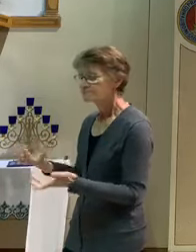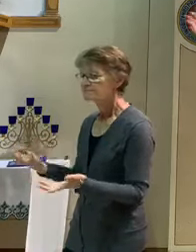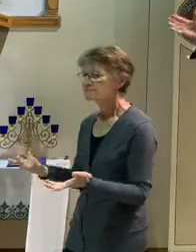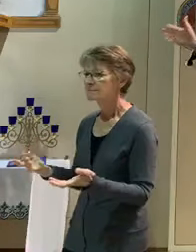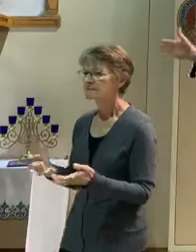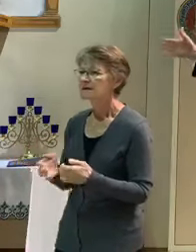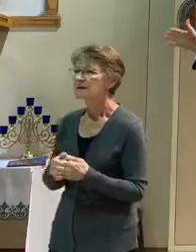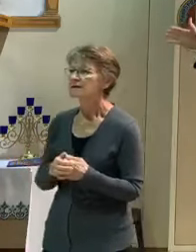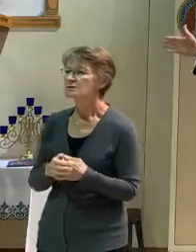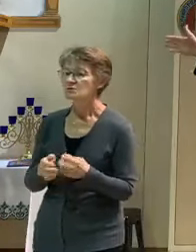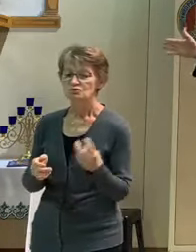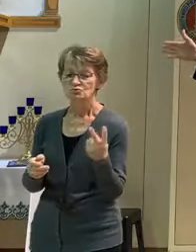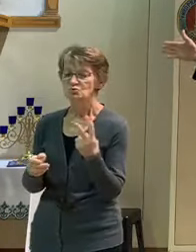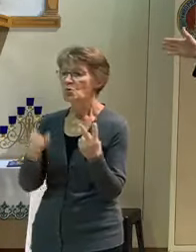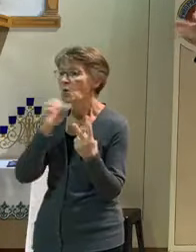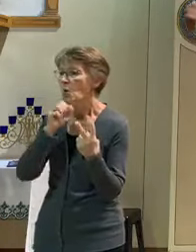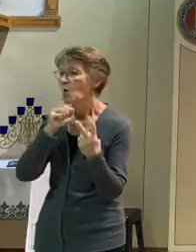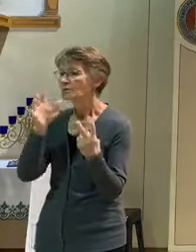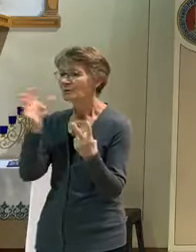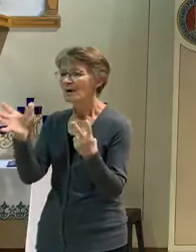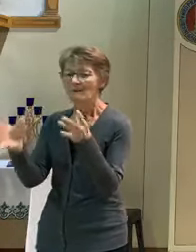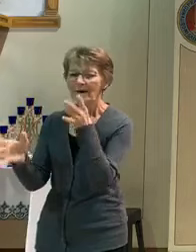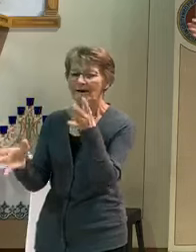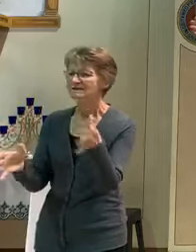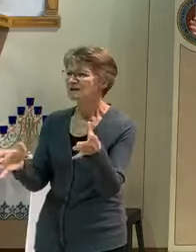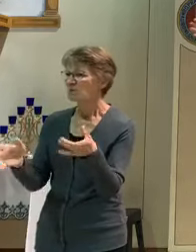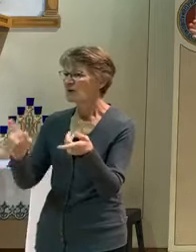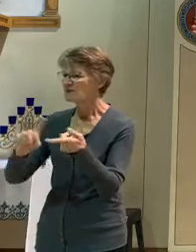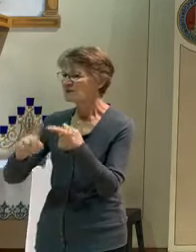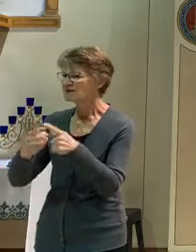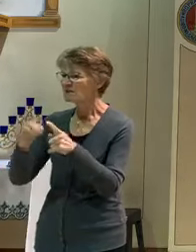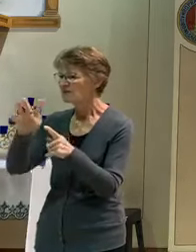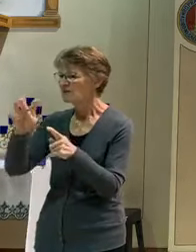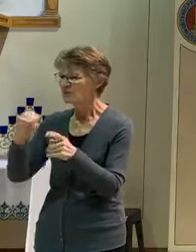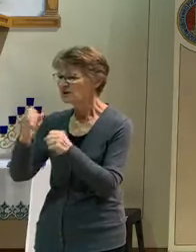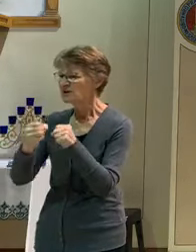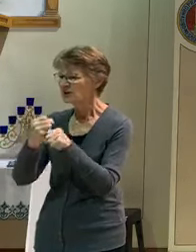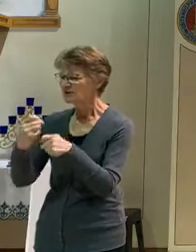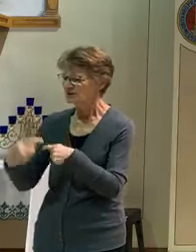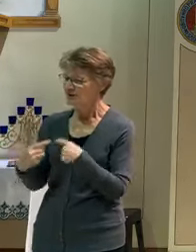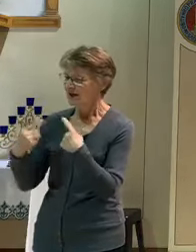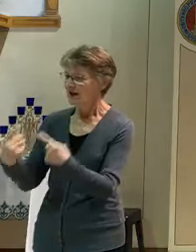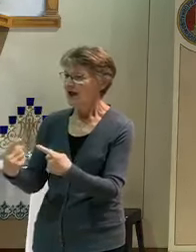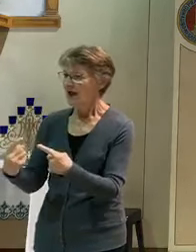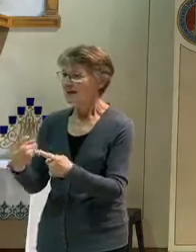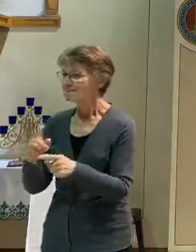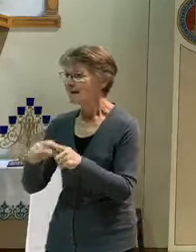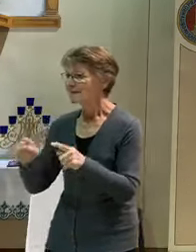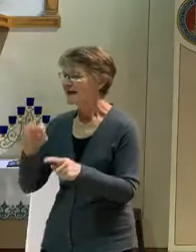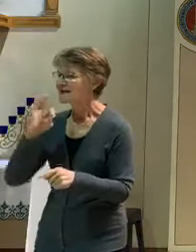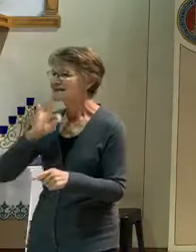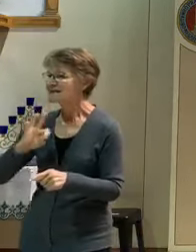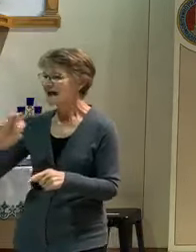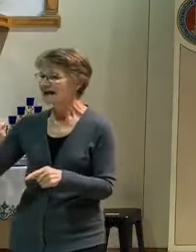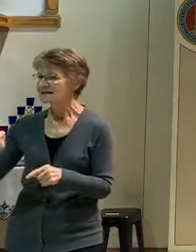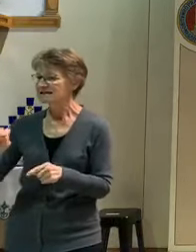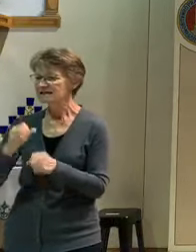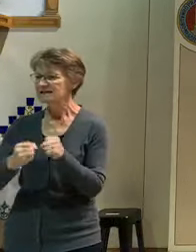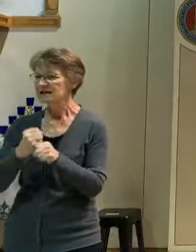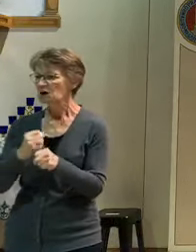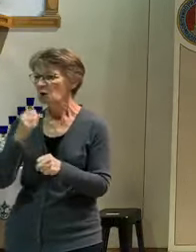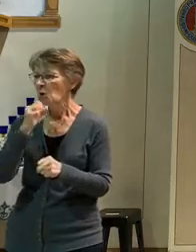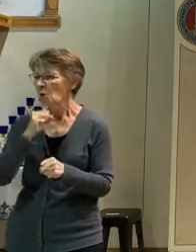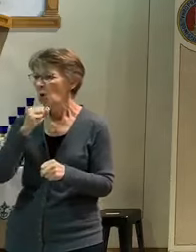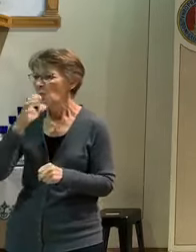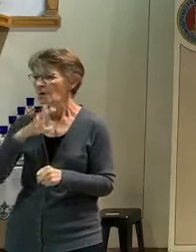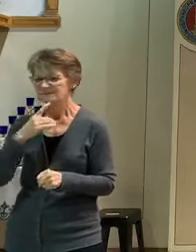they were talking, that these two old grandmas were friends for 40 years old, and the 90-year-old woman said, "I will not forgive her.